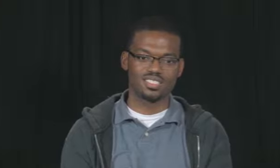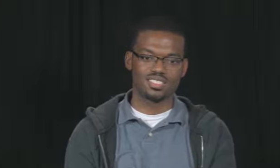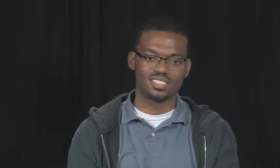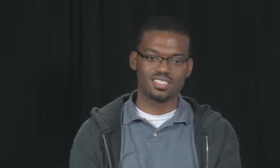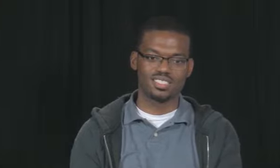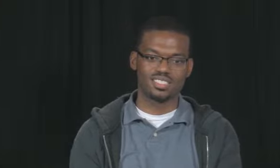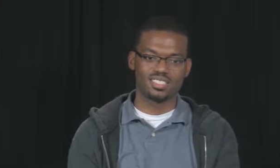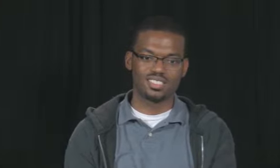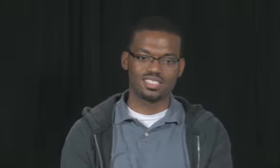My mistress eyes.